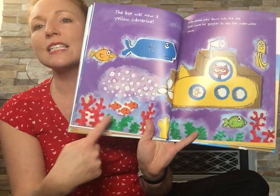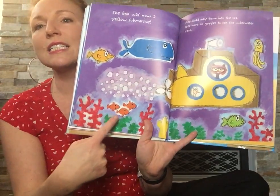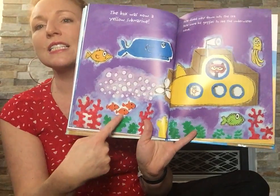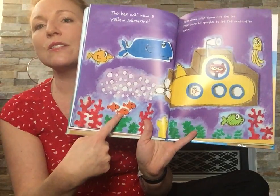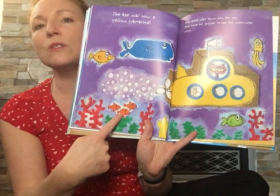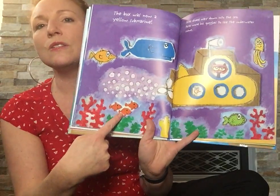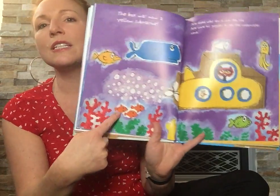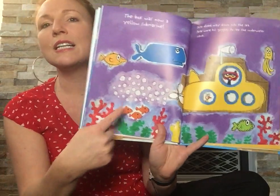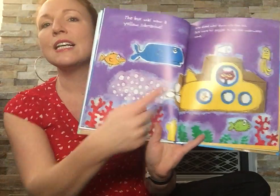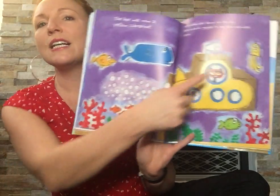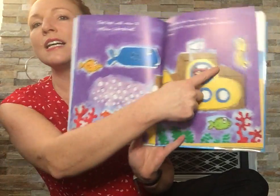is.